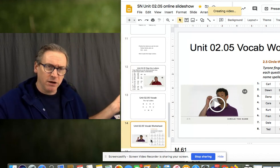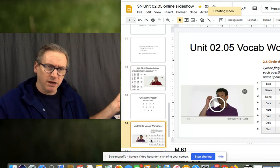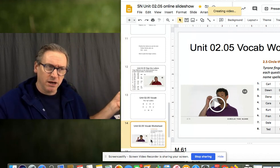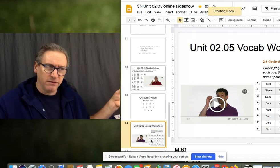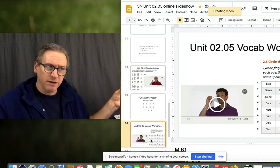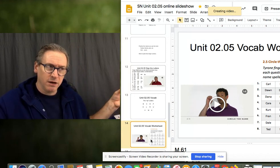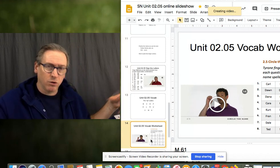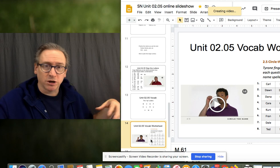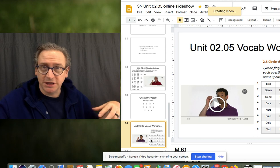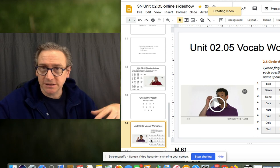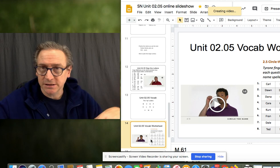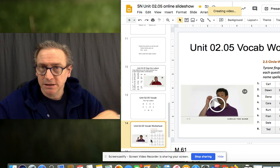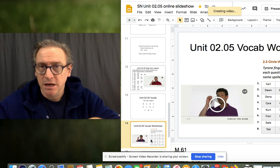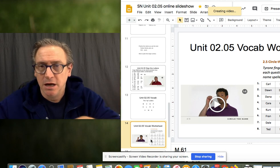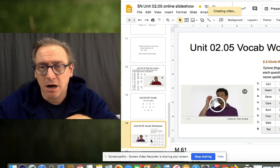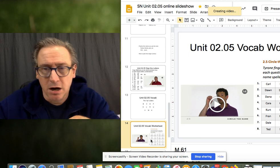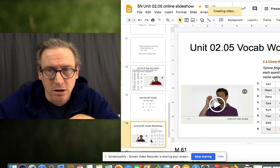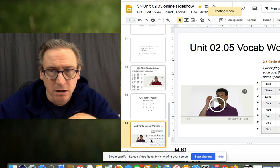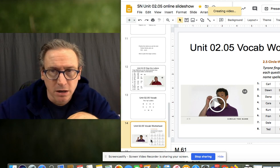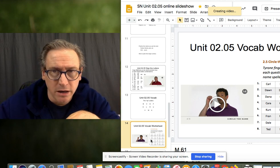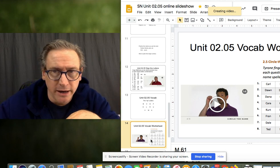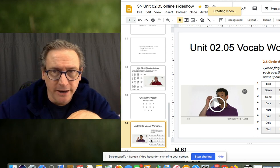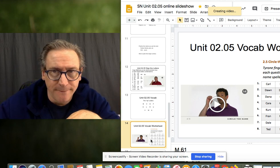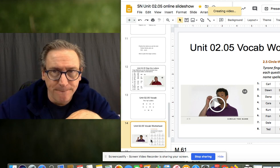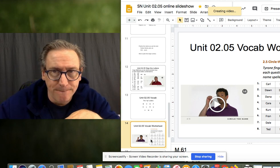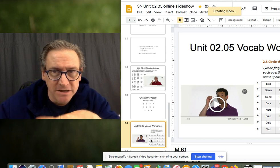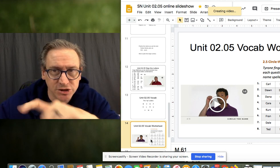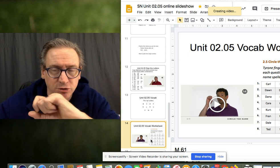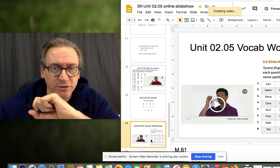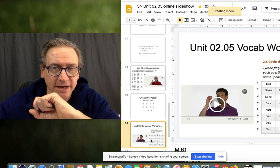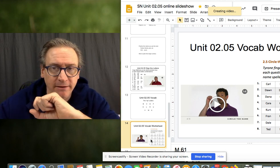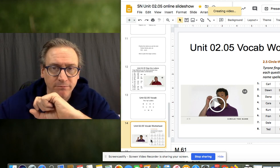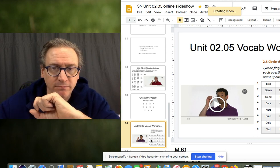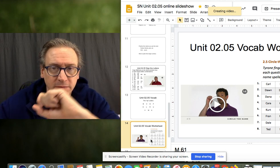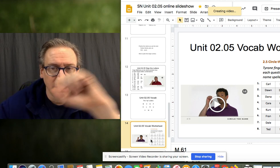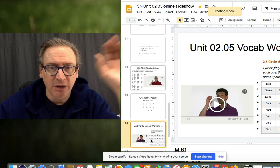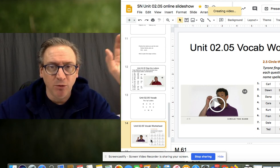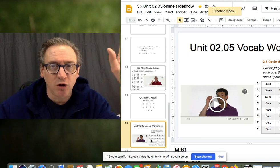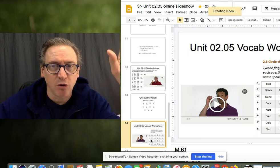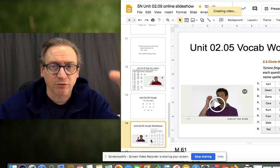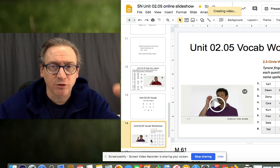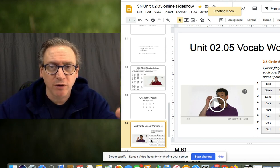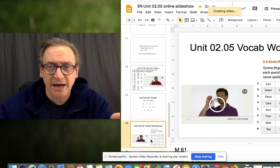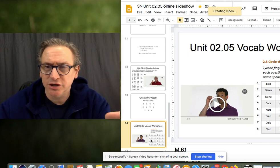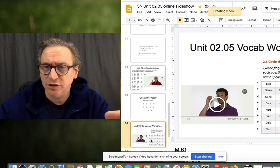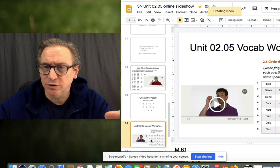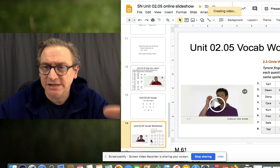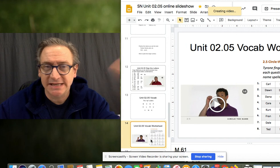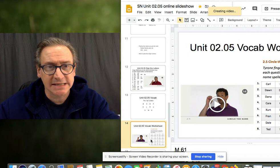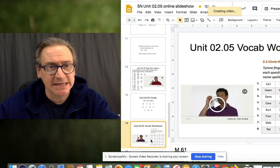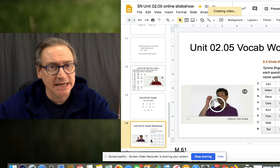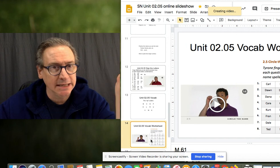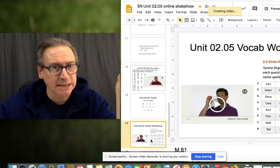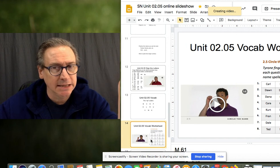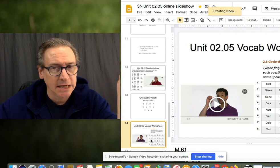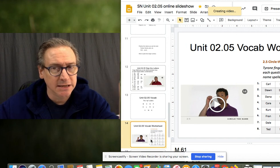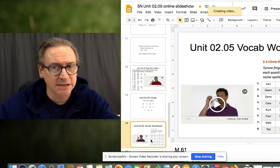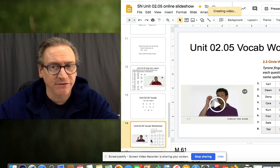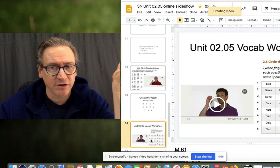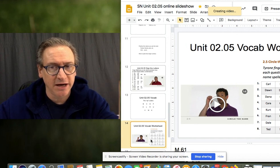the worksheets are circle the name. He will go through and do